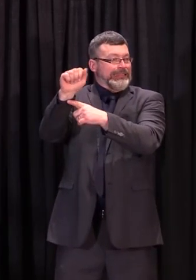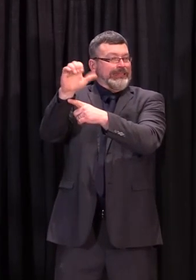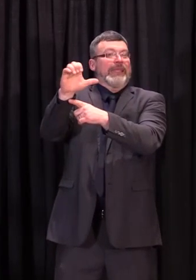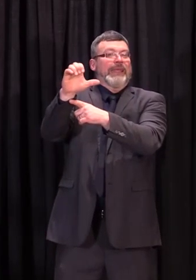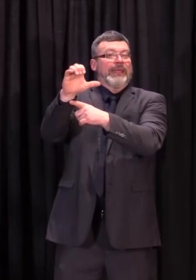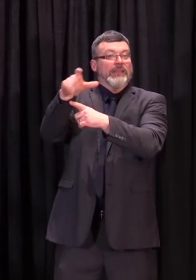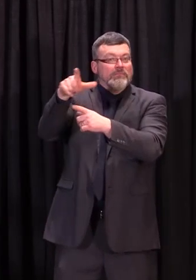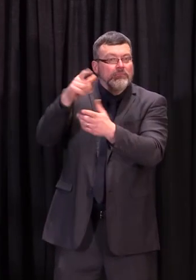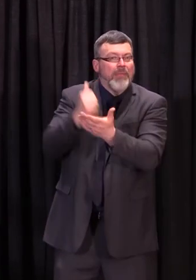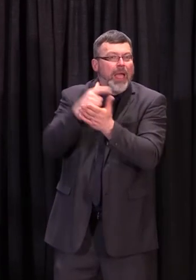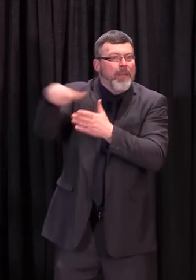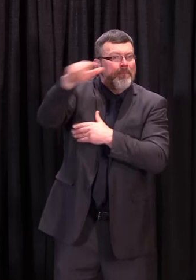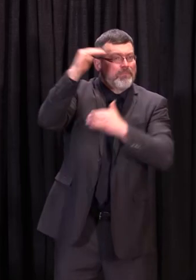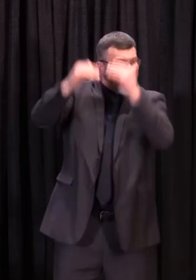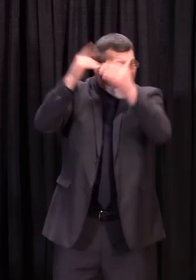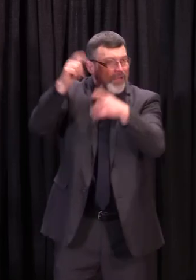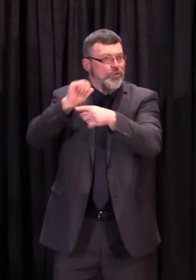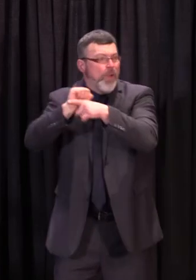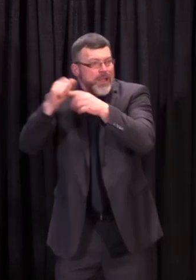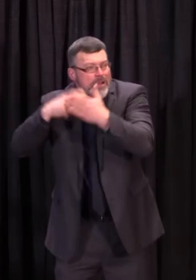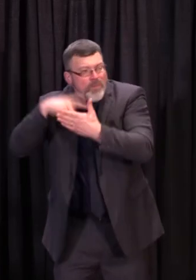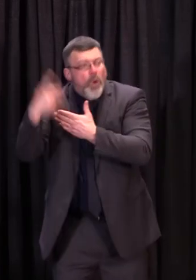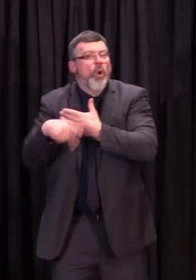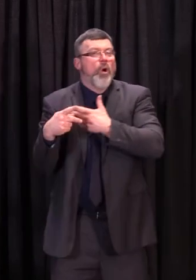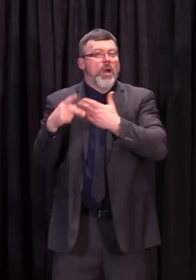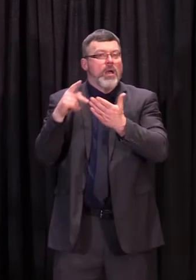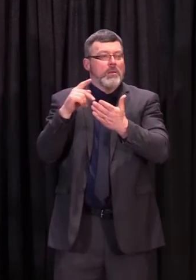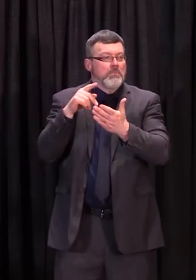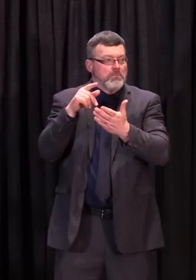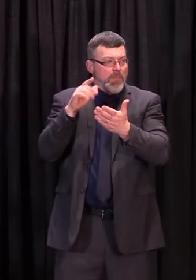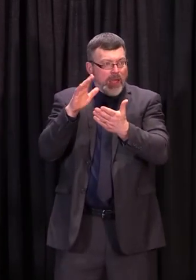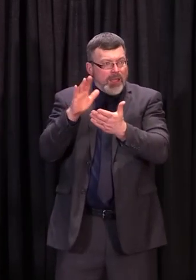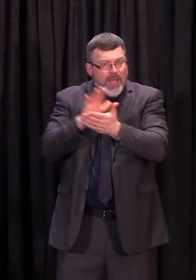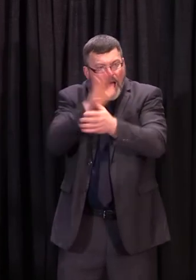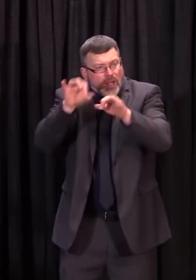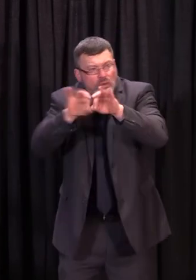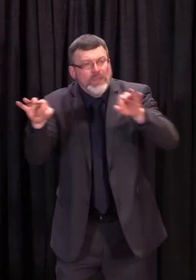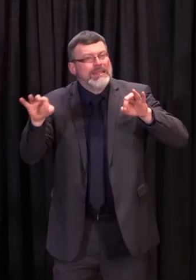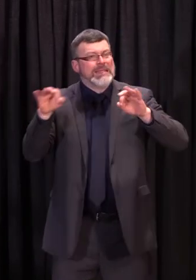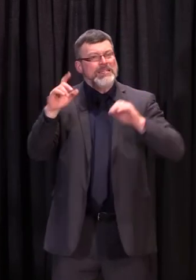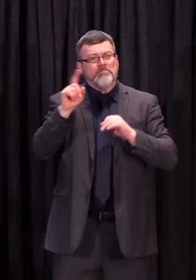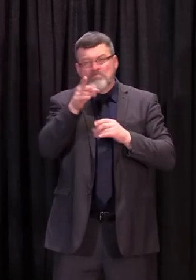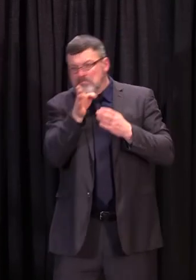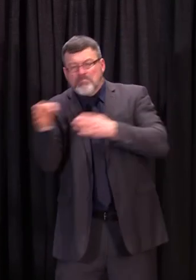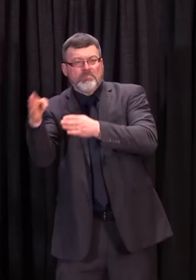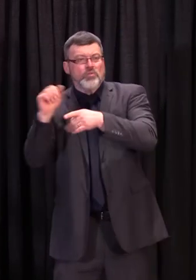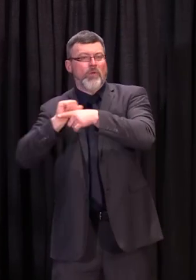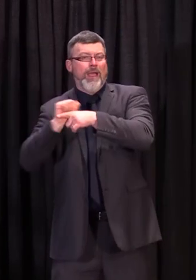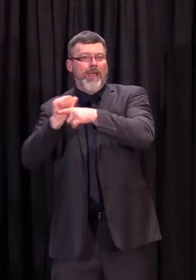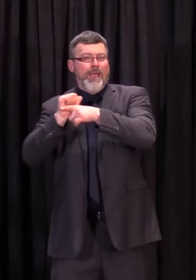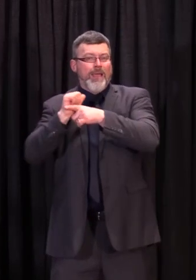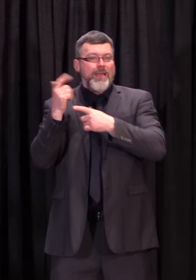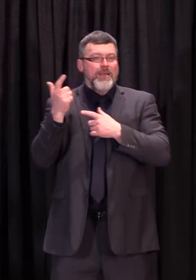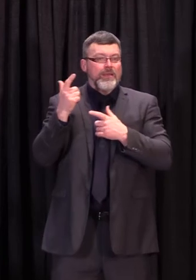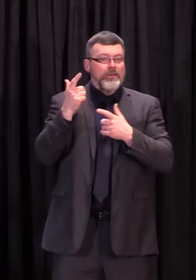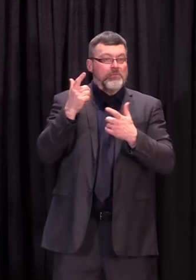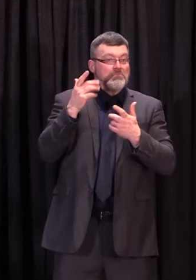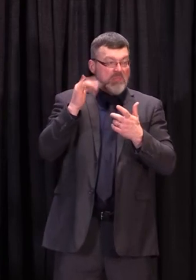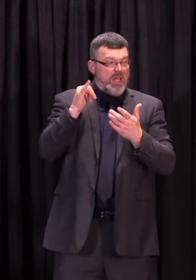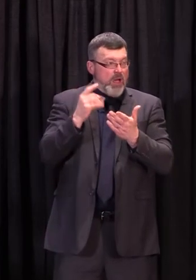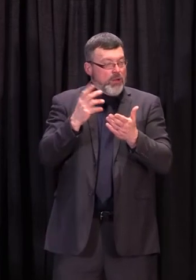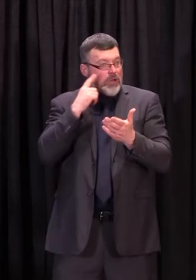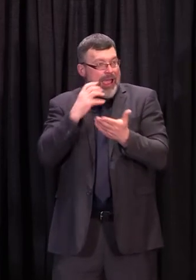programs without the expense of a college degree and put people into careers with higher wages, like